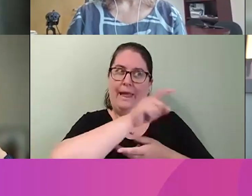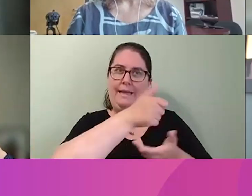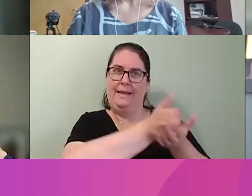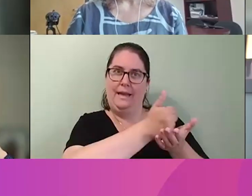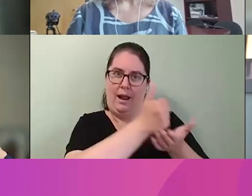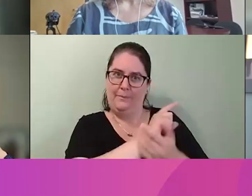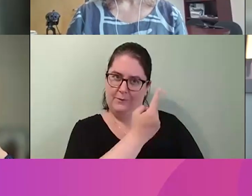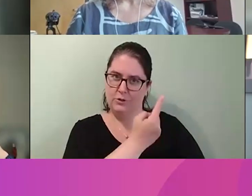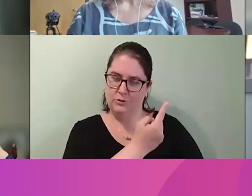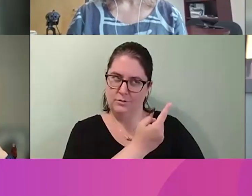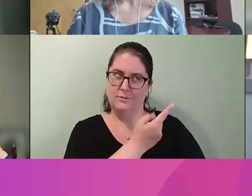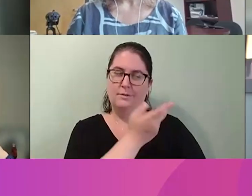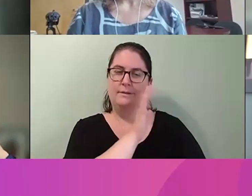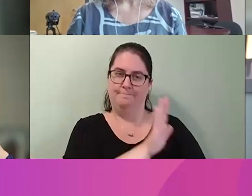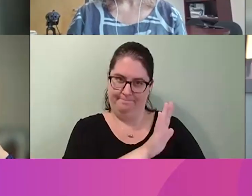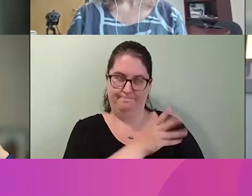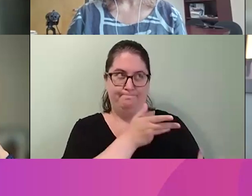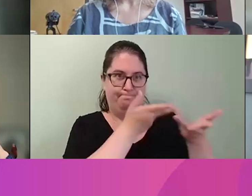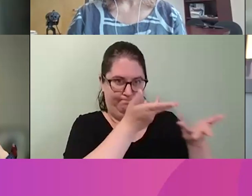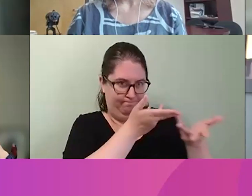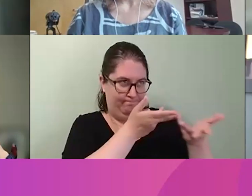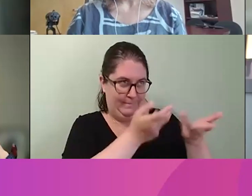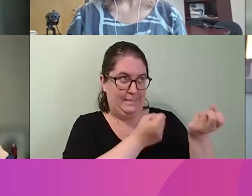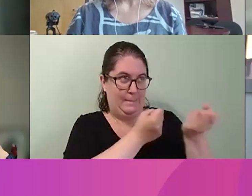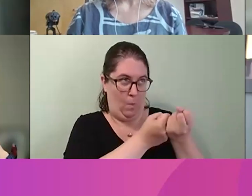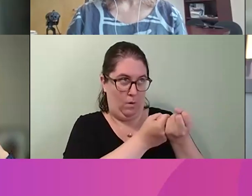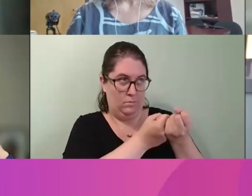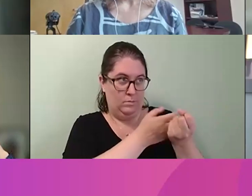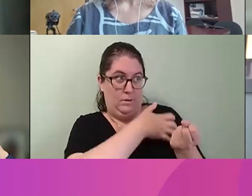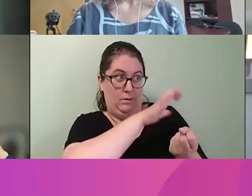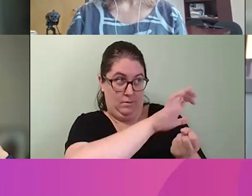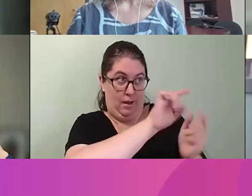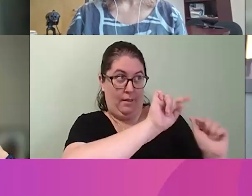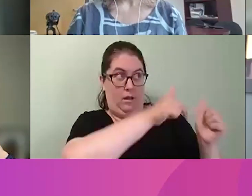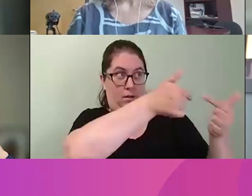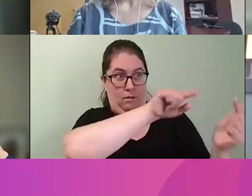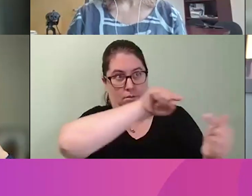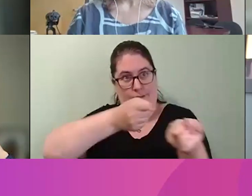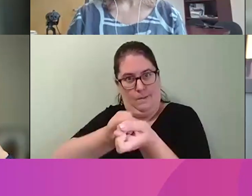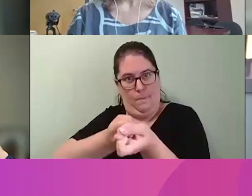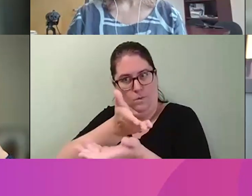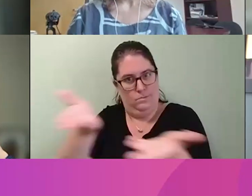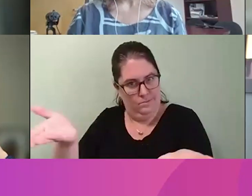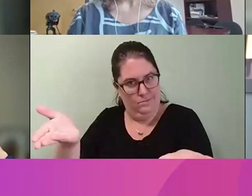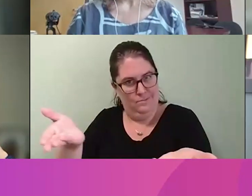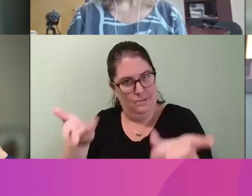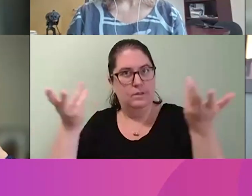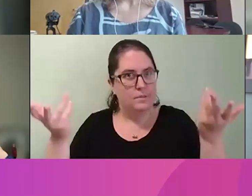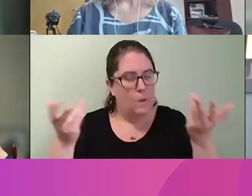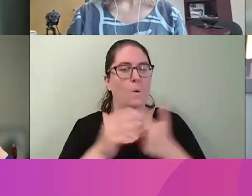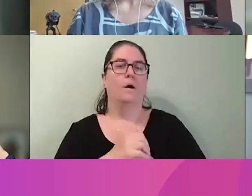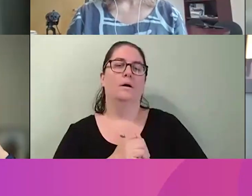to to be able to support the caregivers they were giving services to.